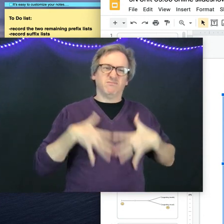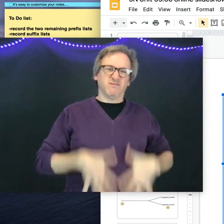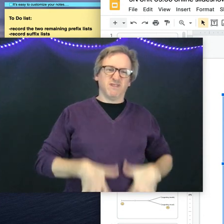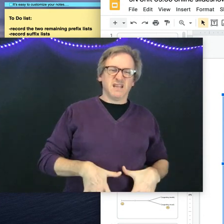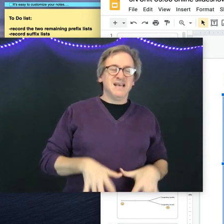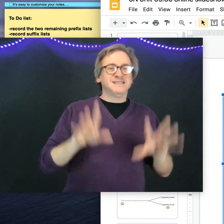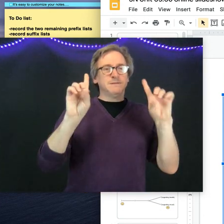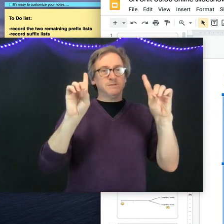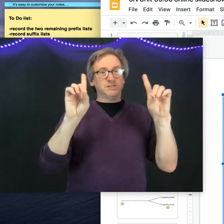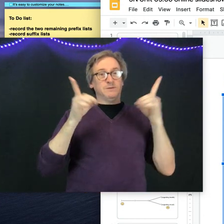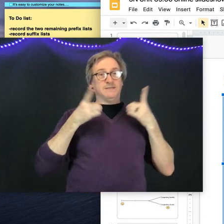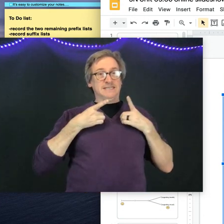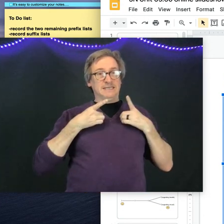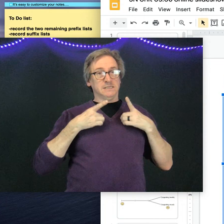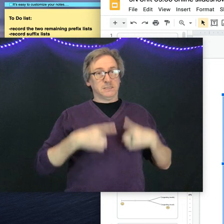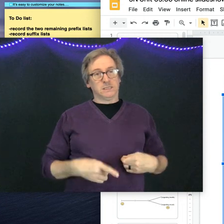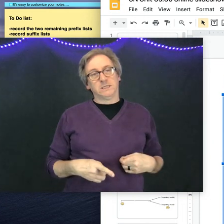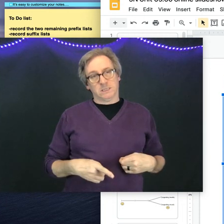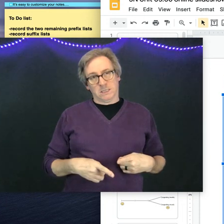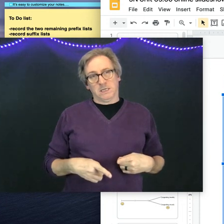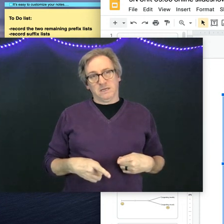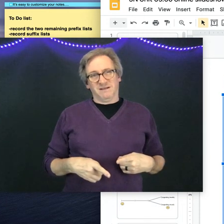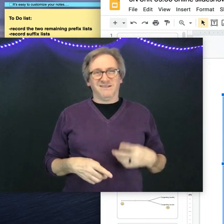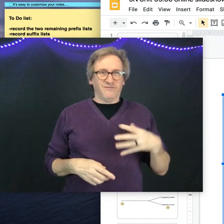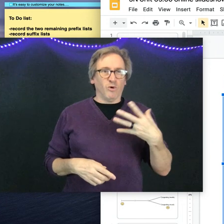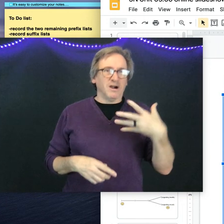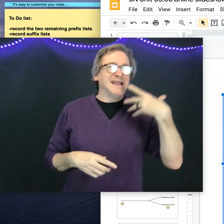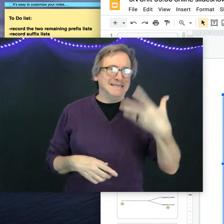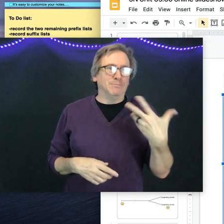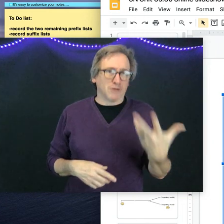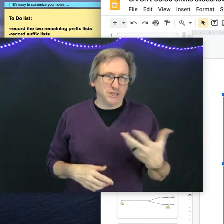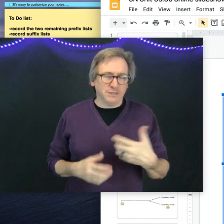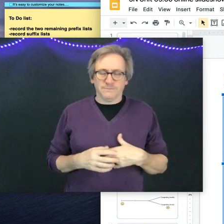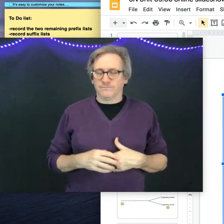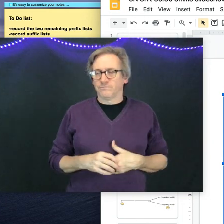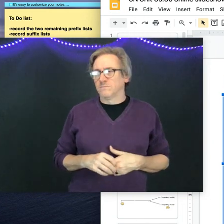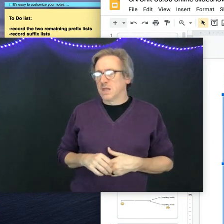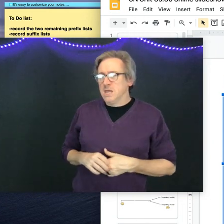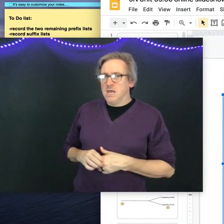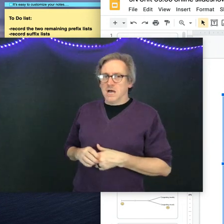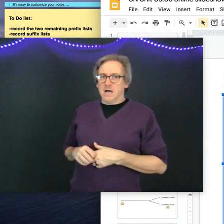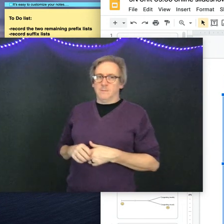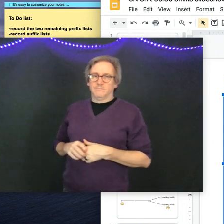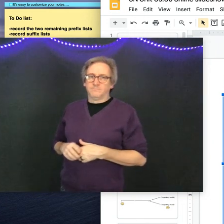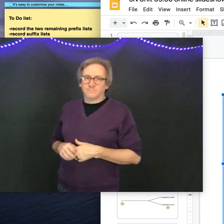I'm depressed. Sometimes you'll see with D's for a